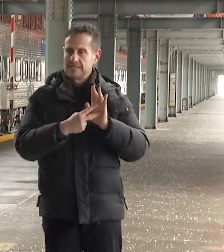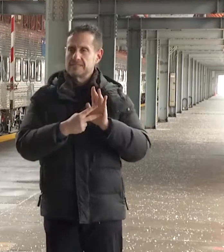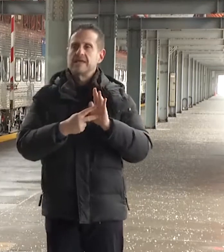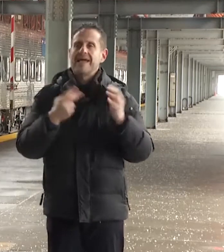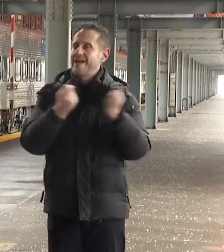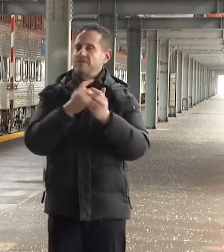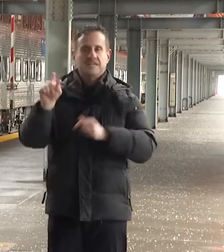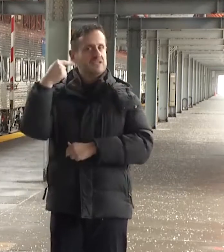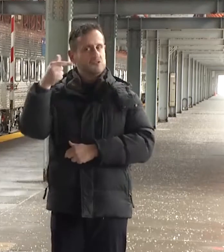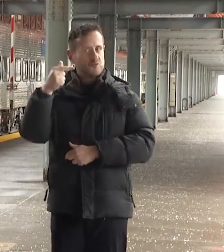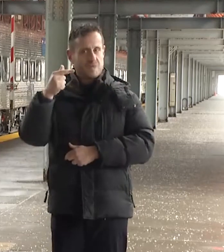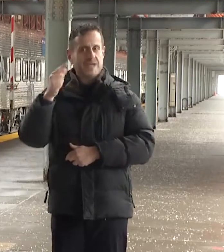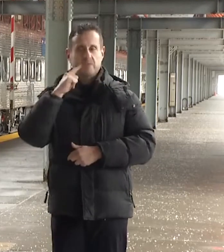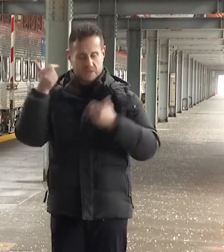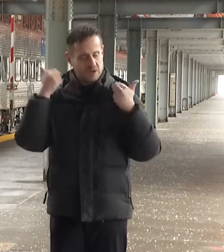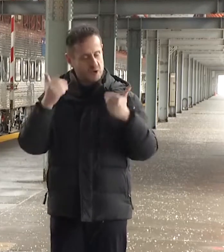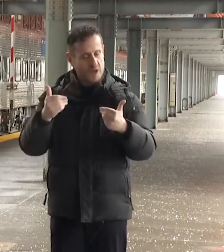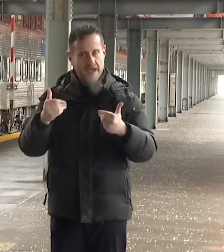green.